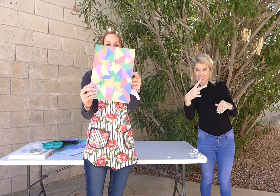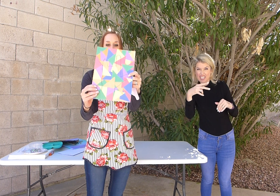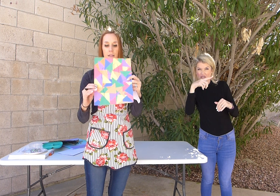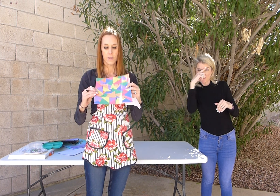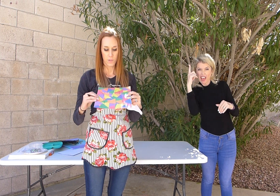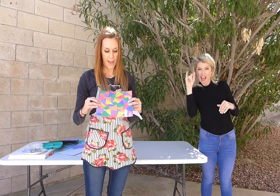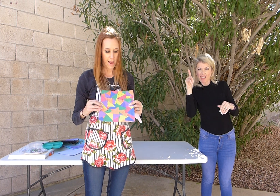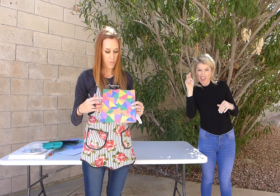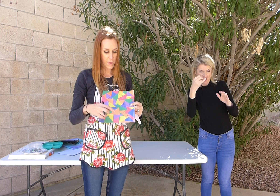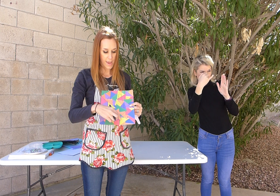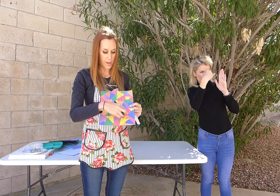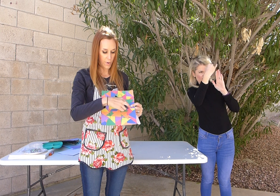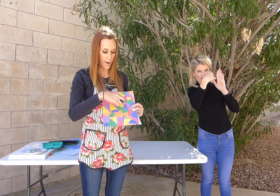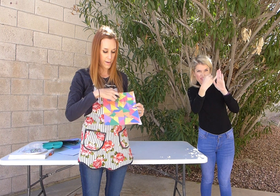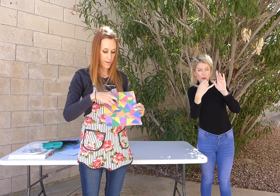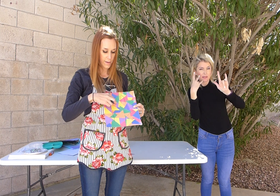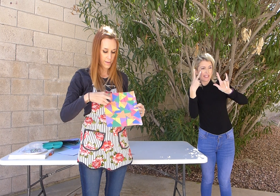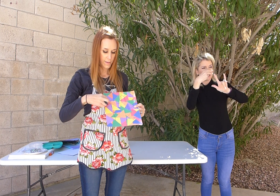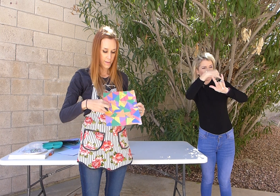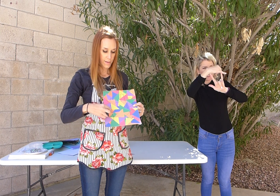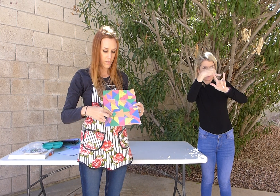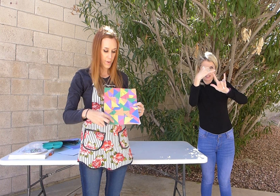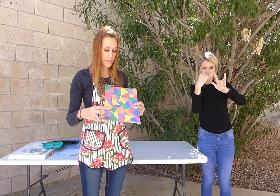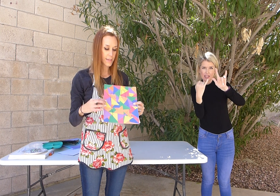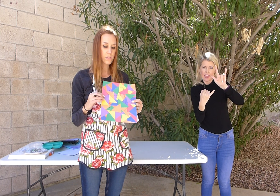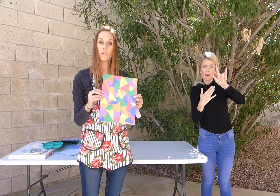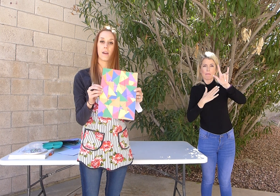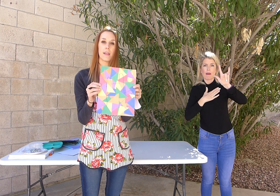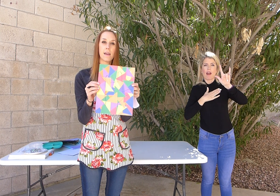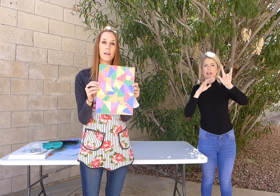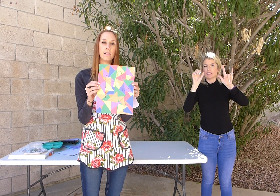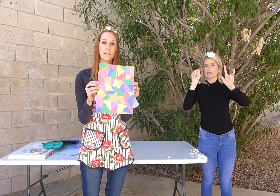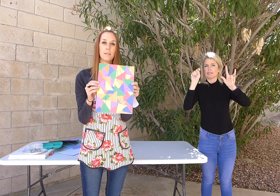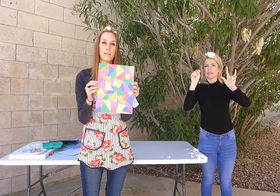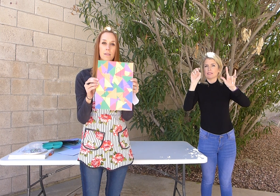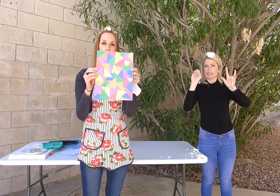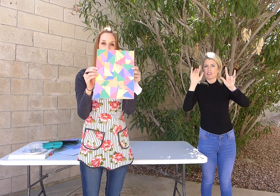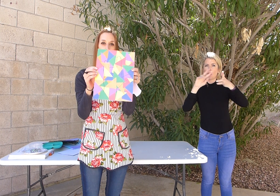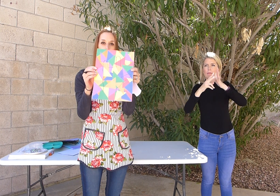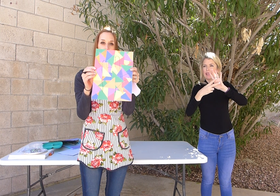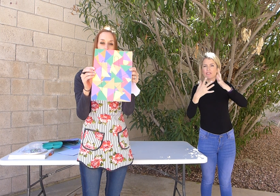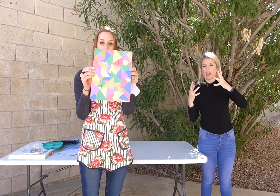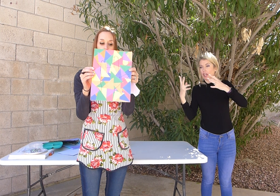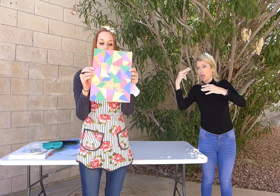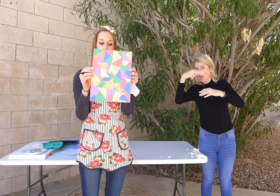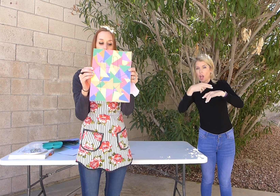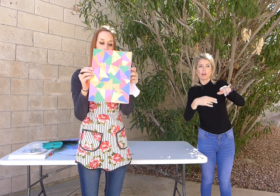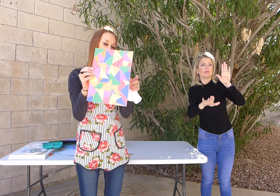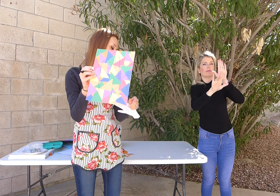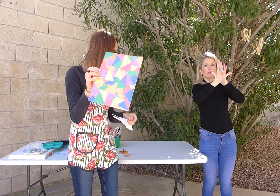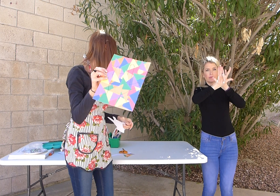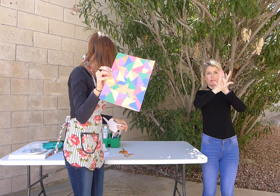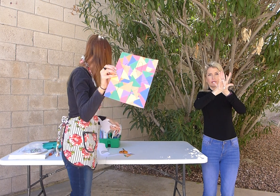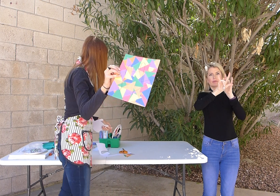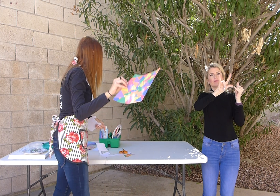is. So I have the beginning part of my stencil right here. Now for step 2.